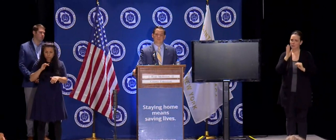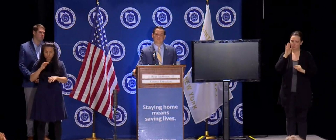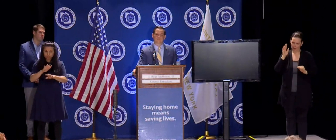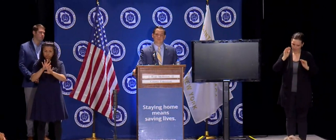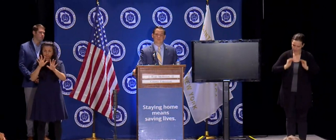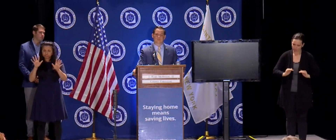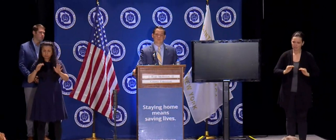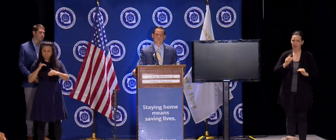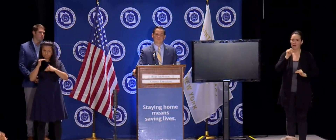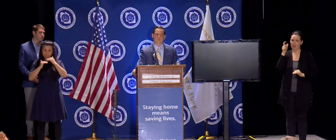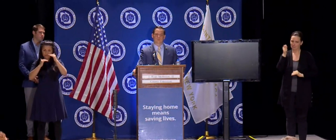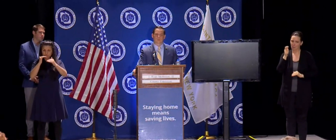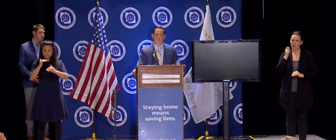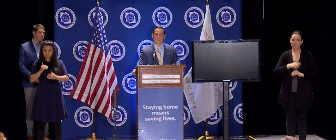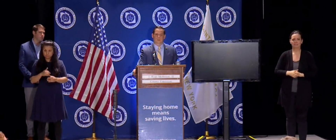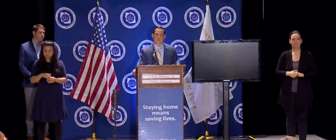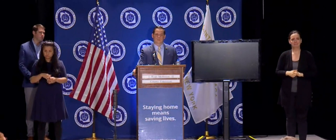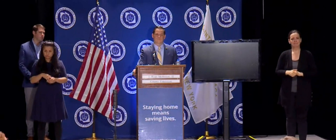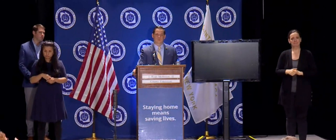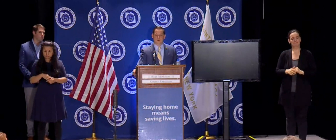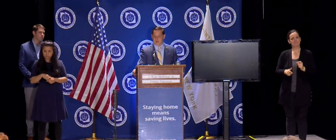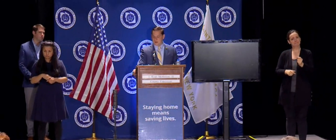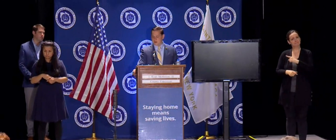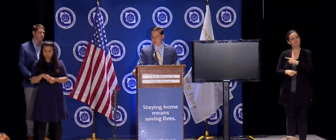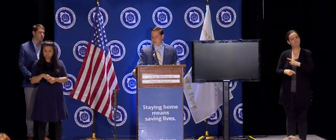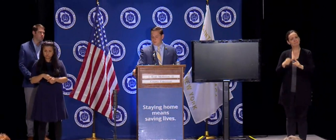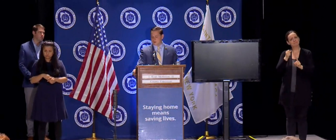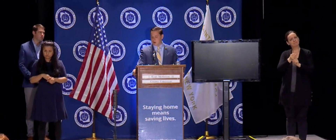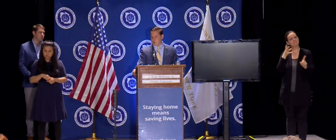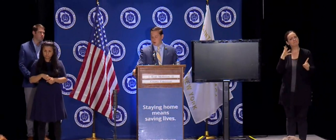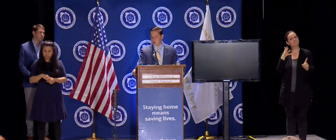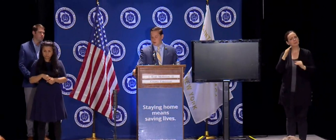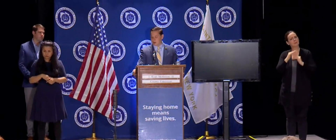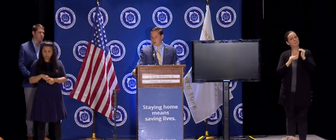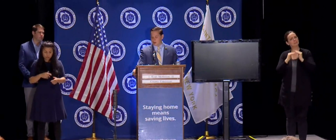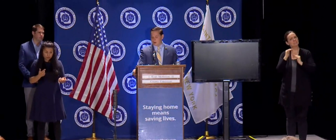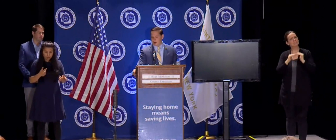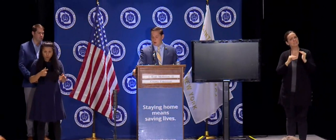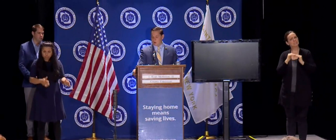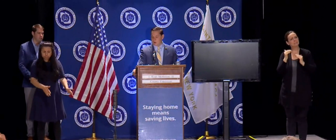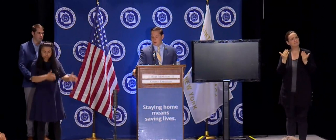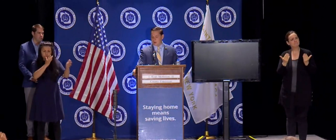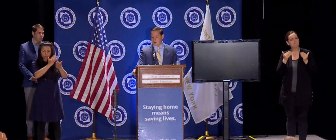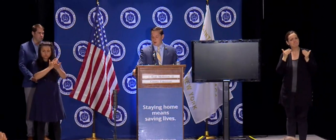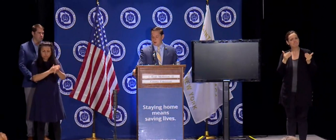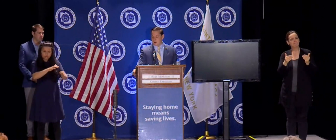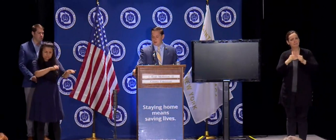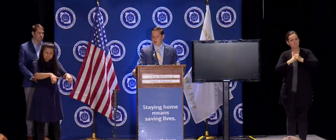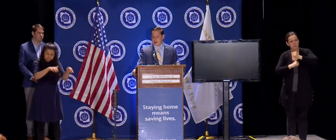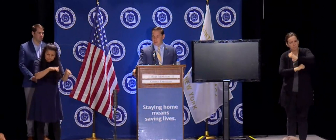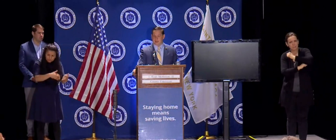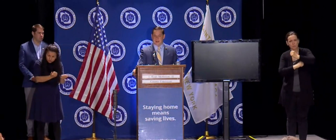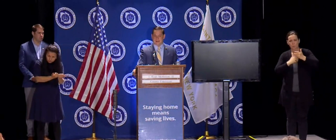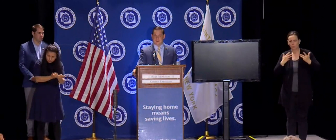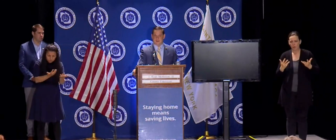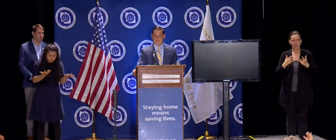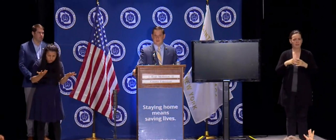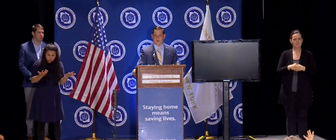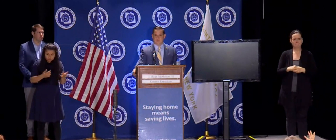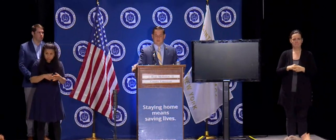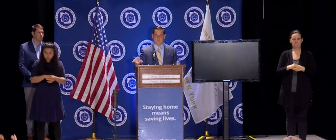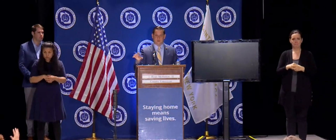stands? Is the foundation in? I've seen it, but I don't really know what. Yeah, I think it they is. Did some site work clearing, and now they now that they